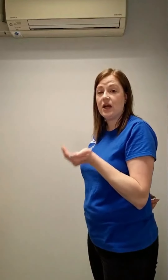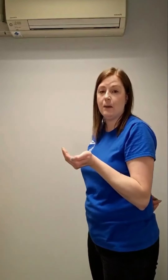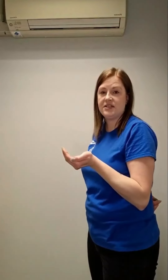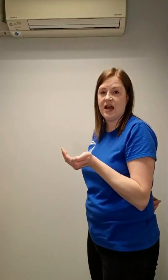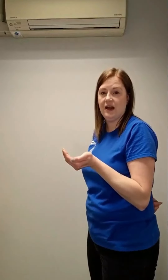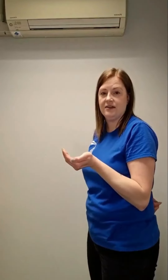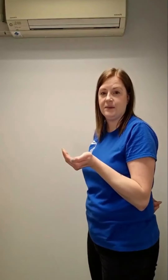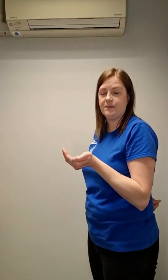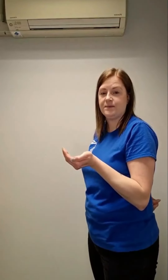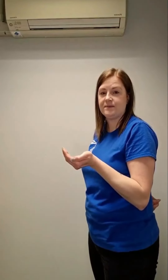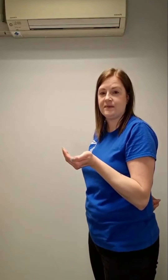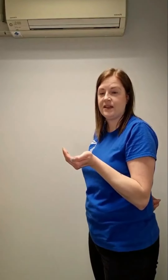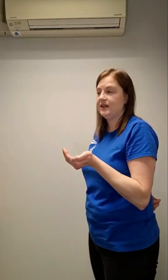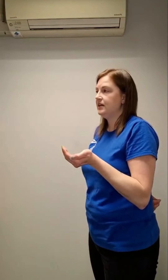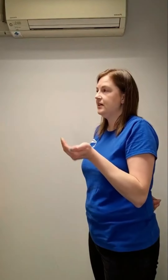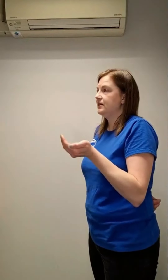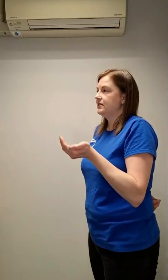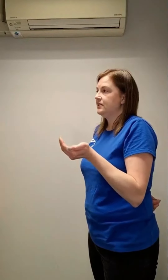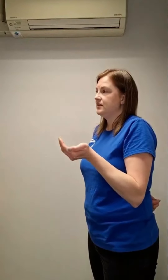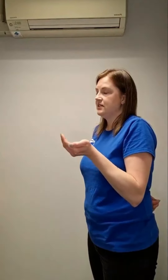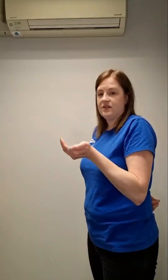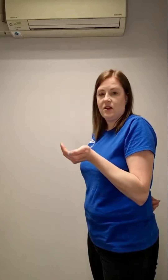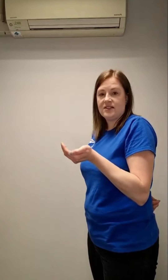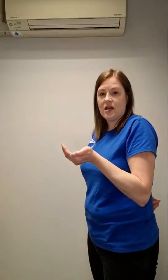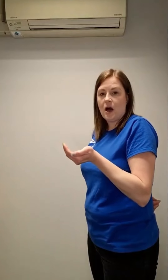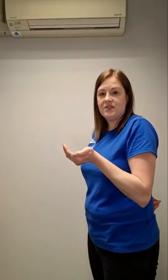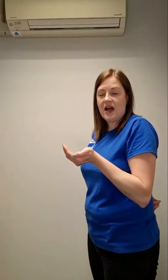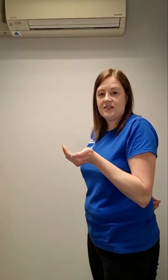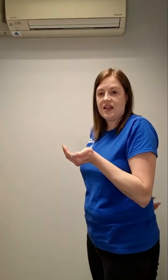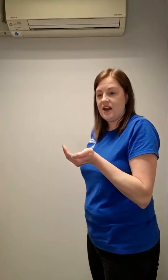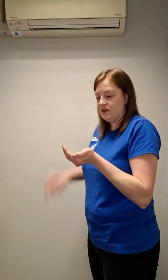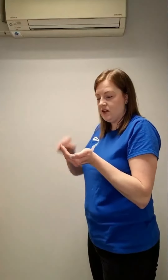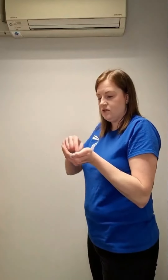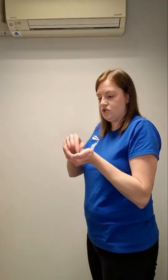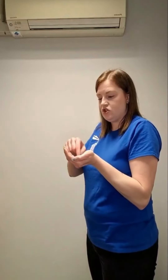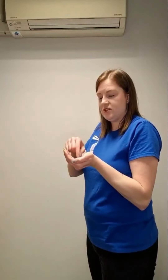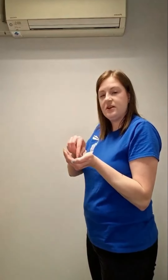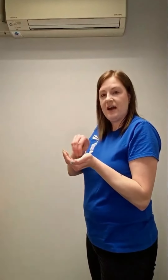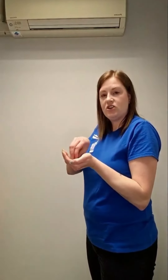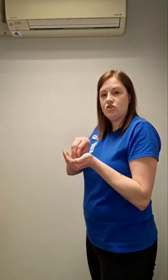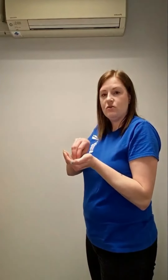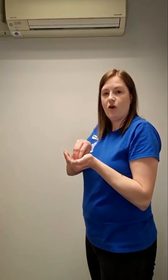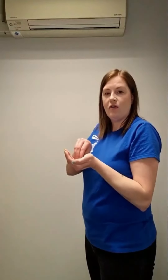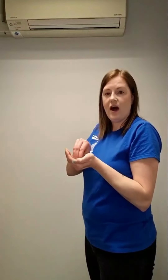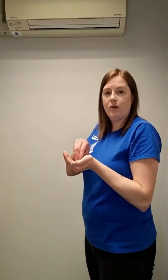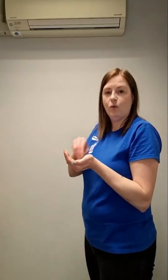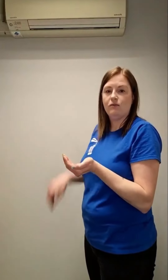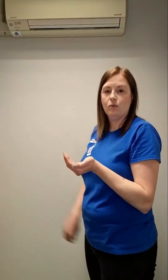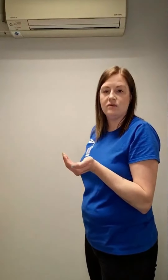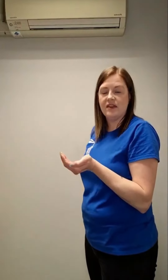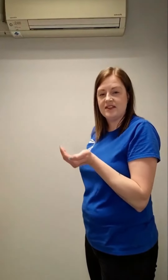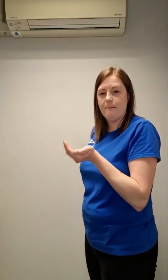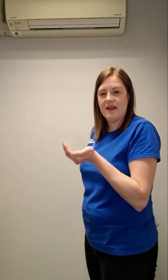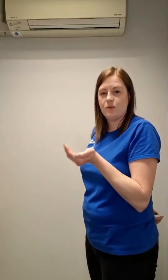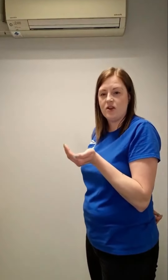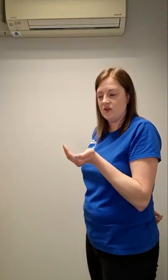cupped hand. So it's a nice cupped hand. Again, just imagine you've got that pool of water in there. It's the best way you can get